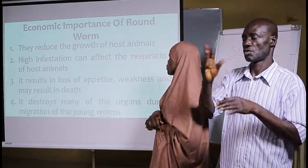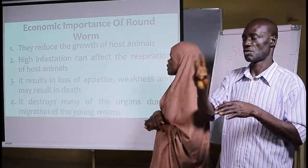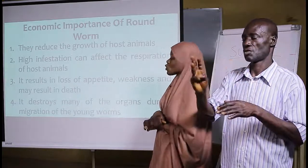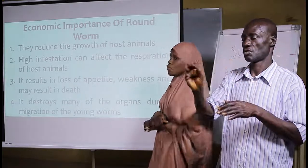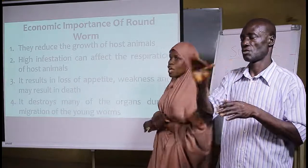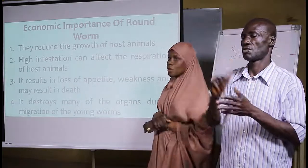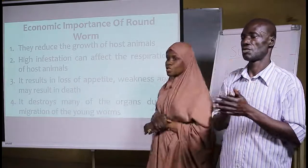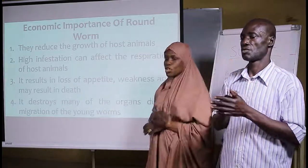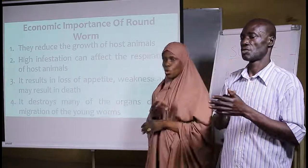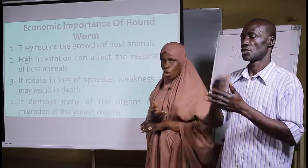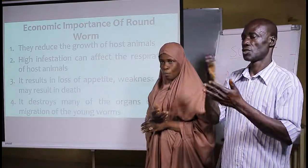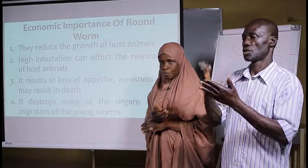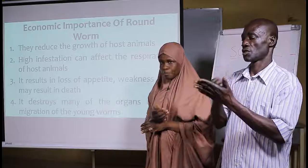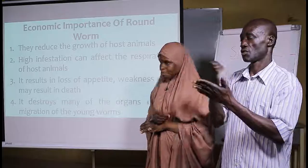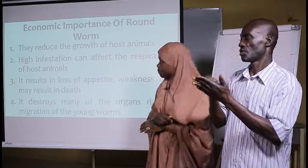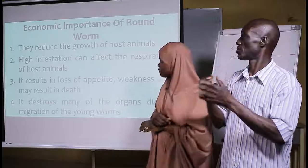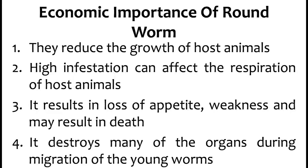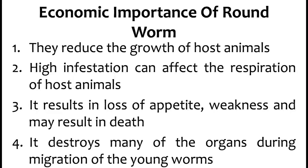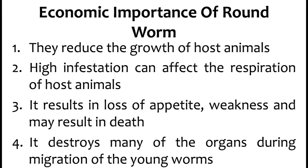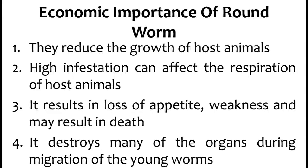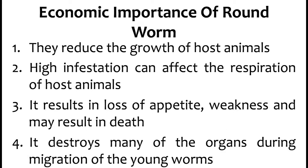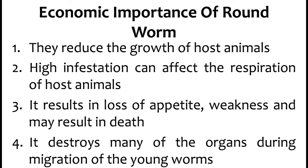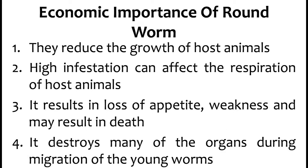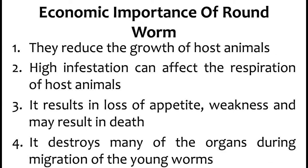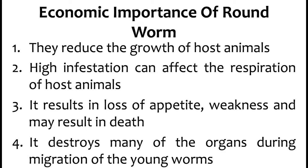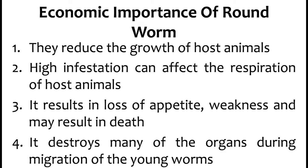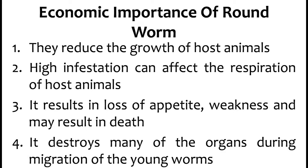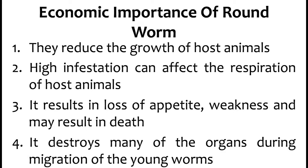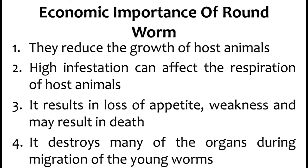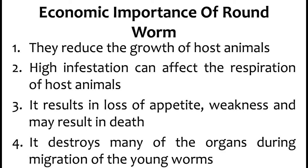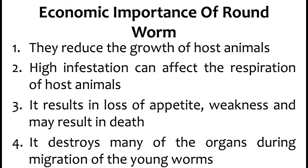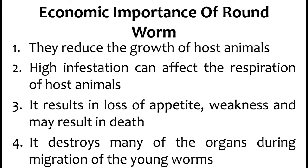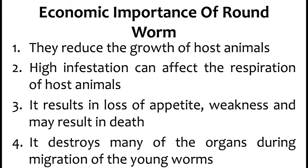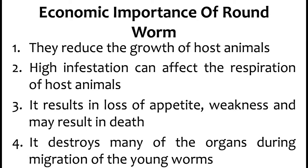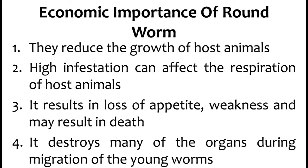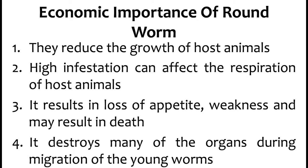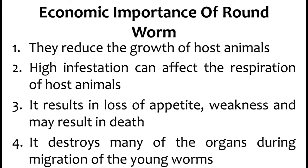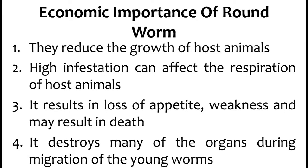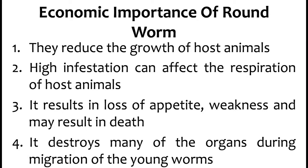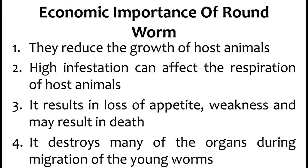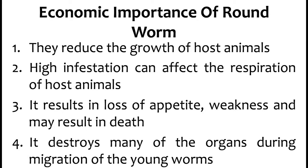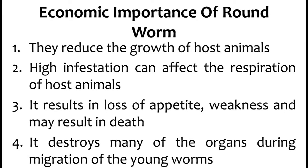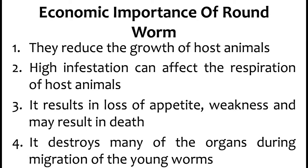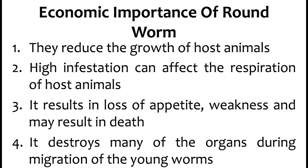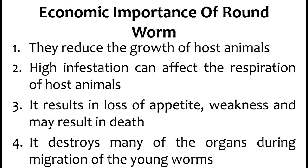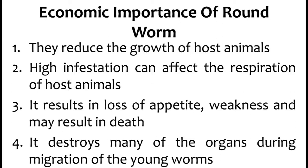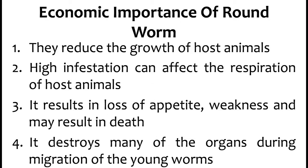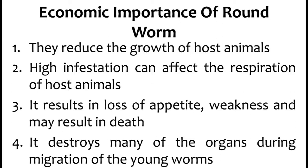Economic importance of round worm. Number one, they reduce the growth of host